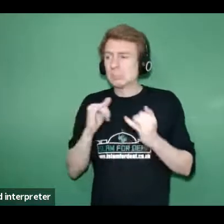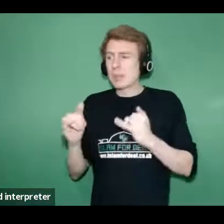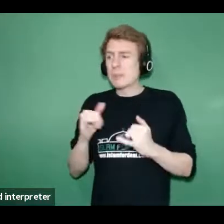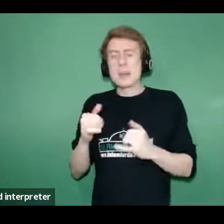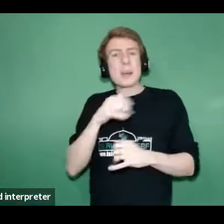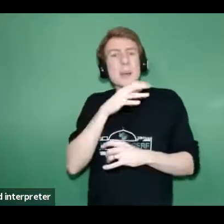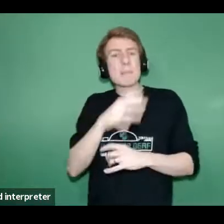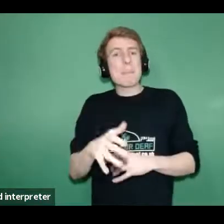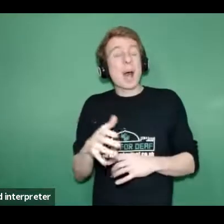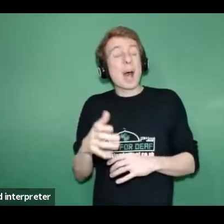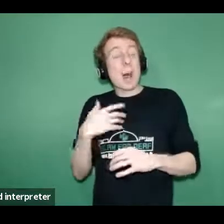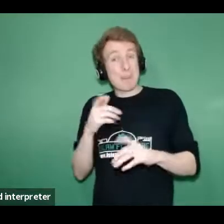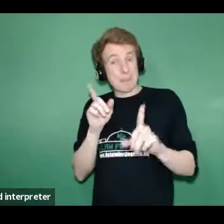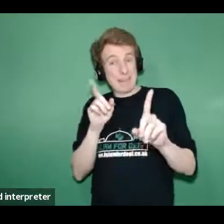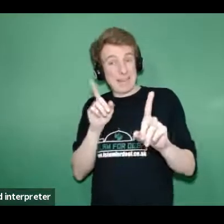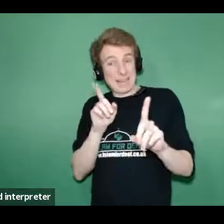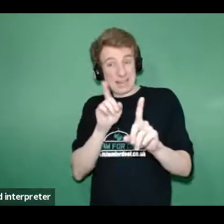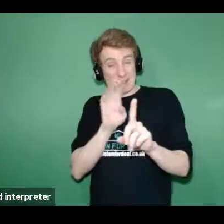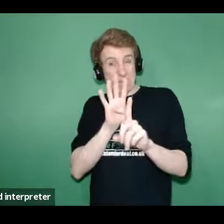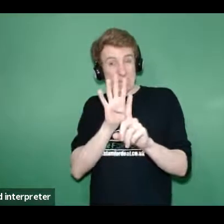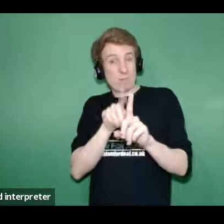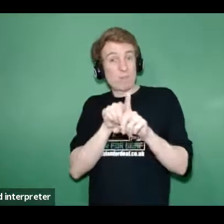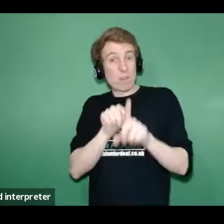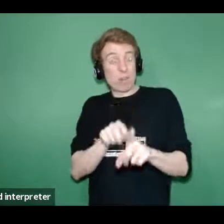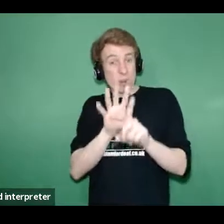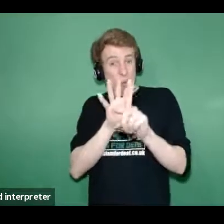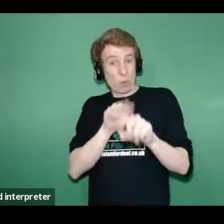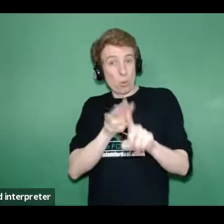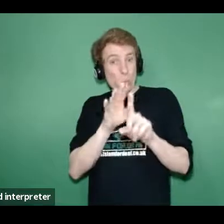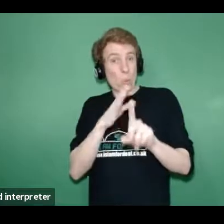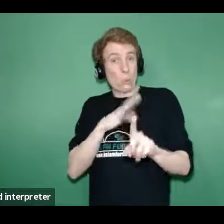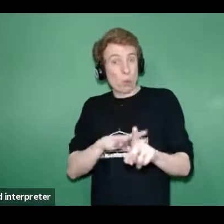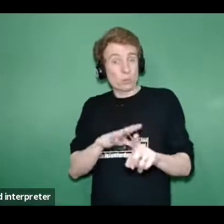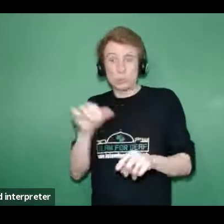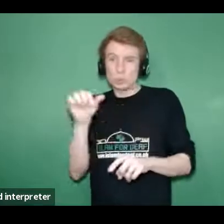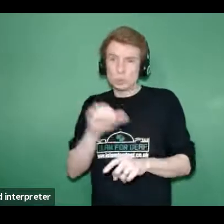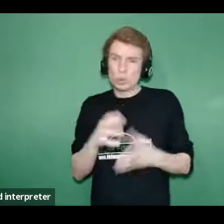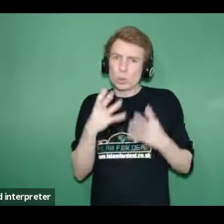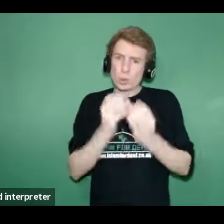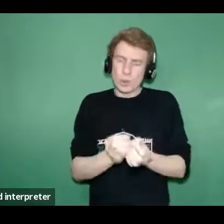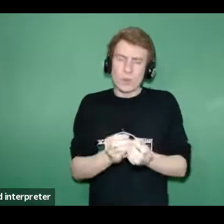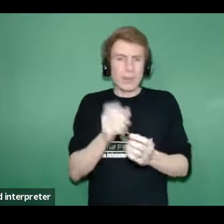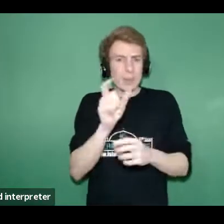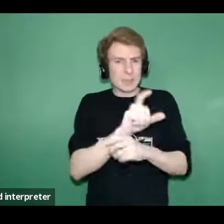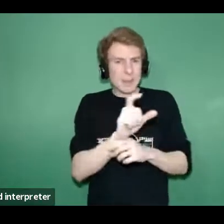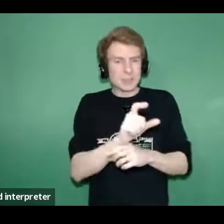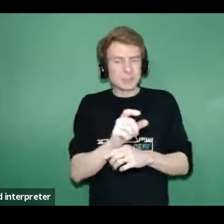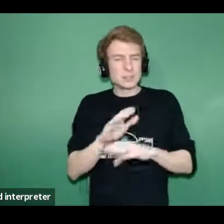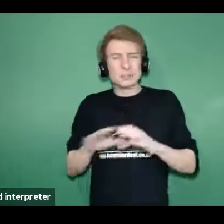be led while she is at home. She must go to the masjid as well, and Allah knows best.